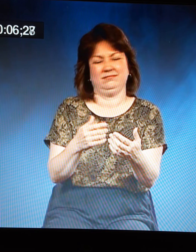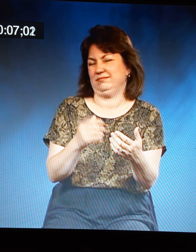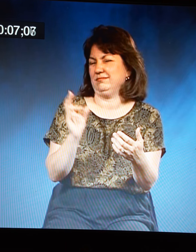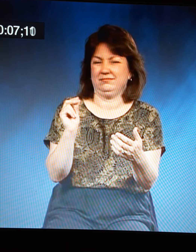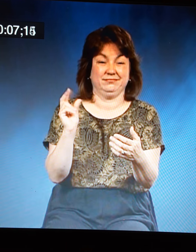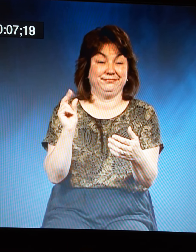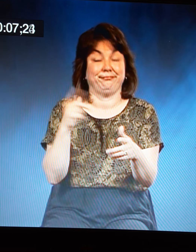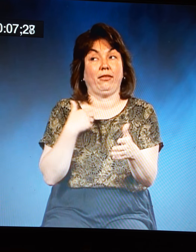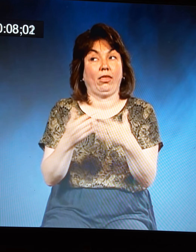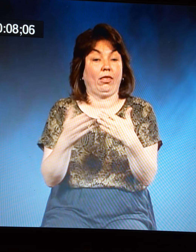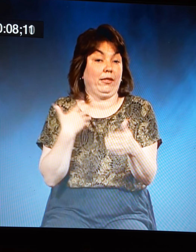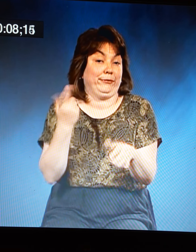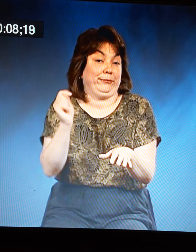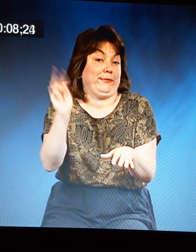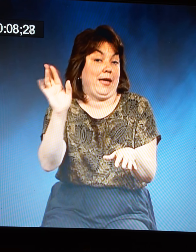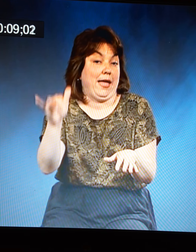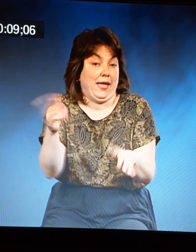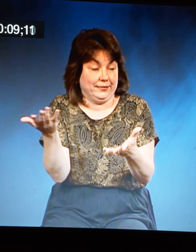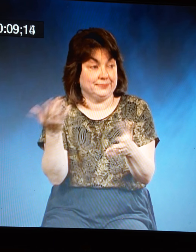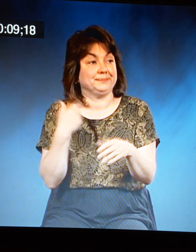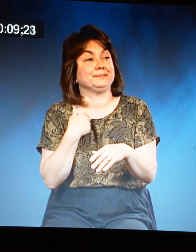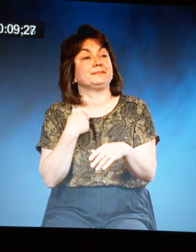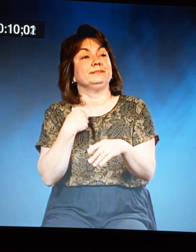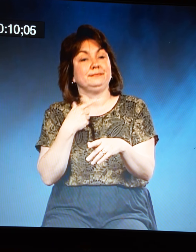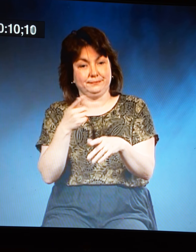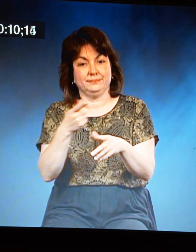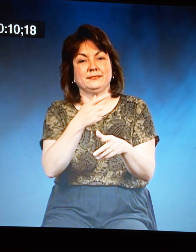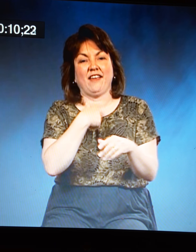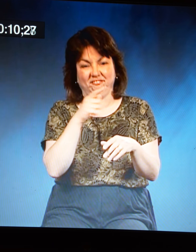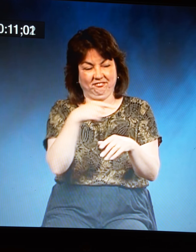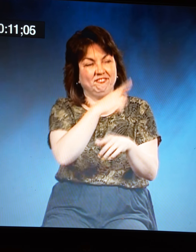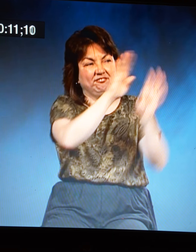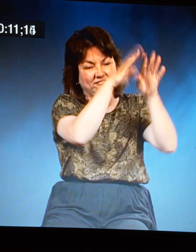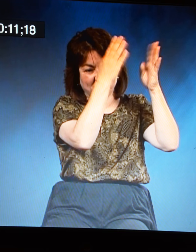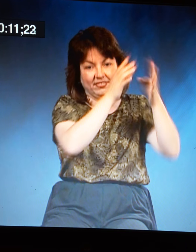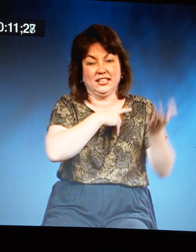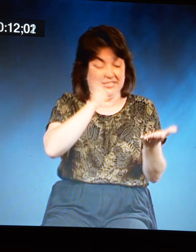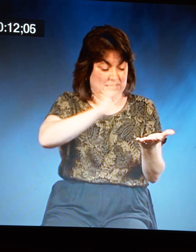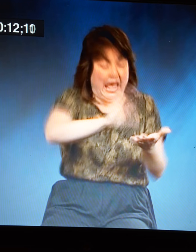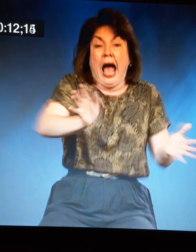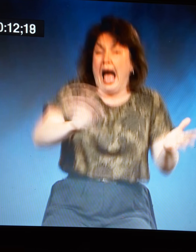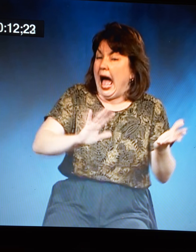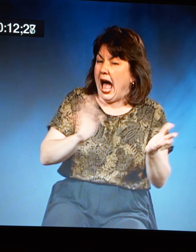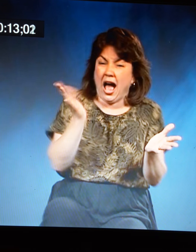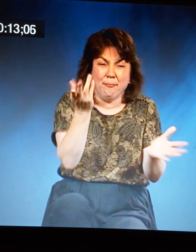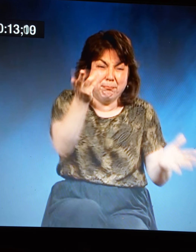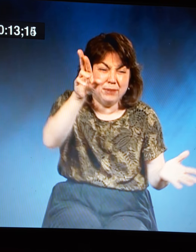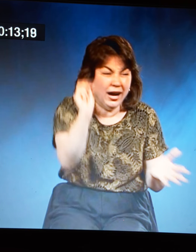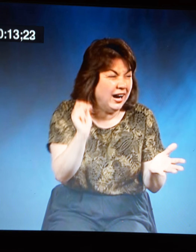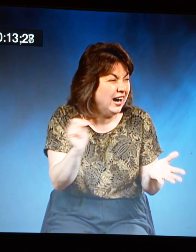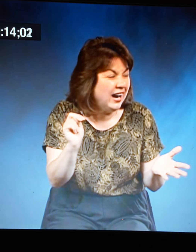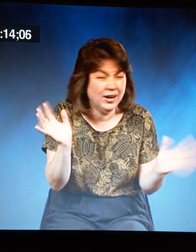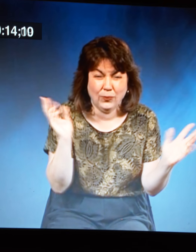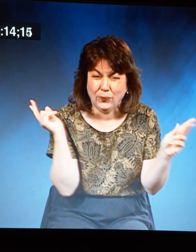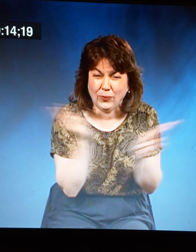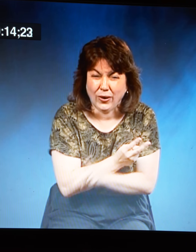I thought that was the silliest idea, but whatever, I'll try it since the nurse told me to. So I put it on my hands and instantly I